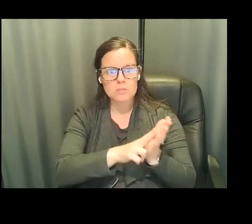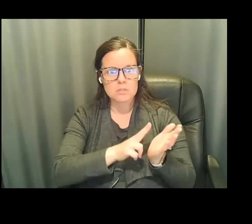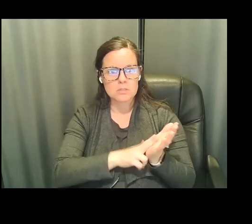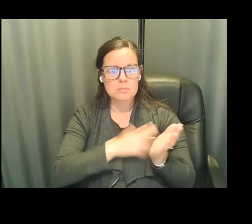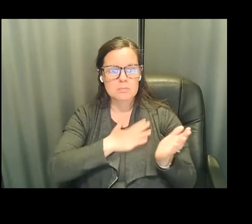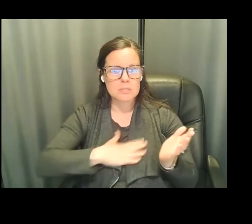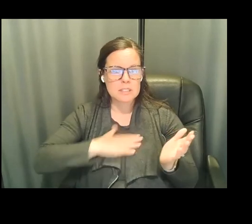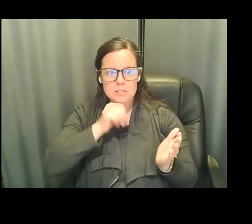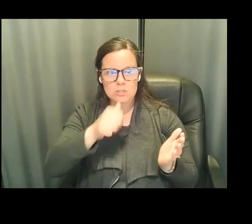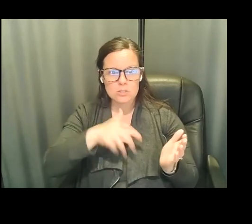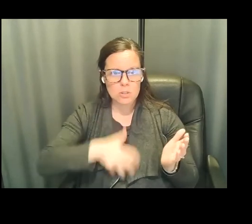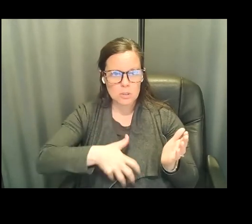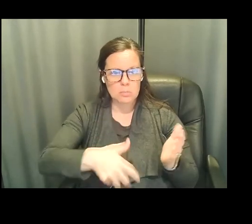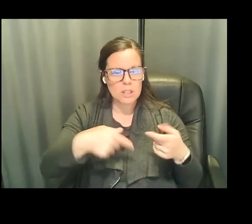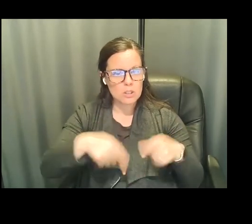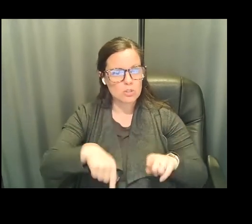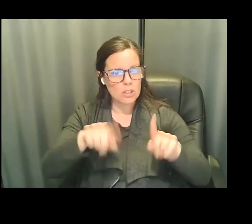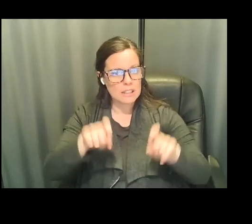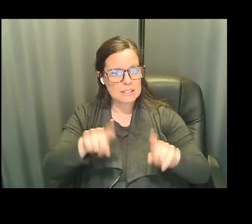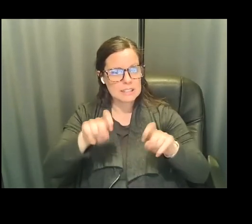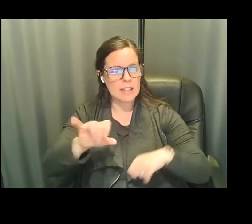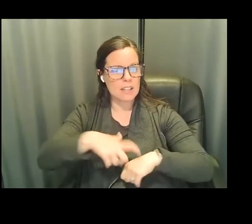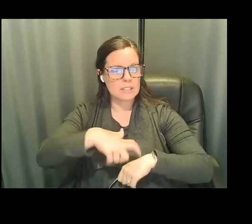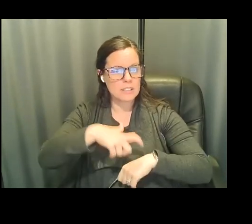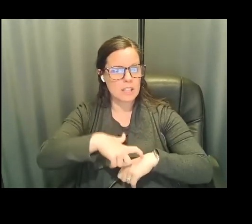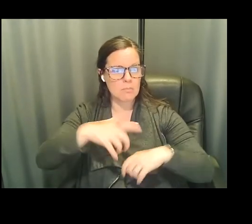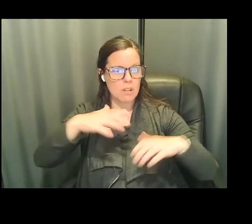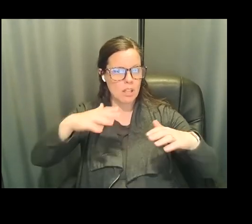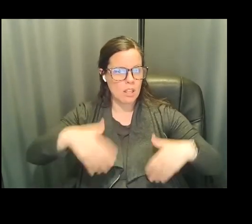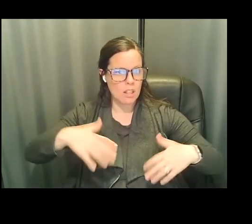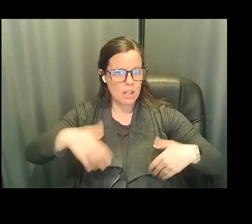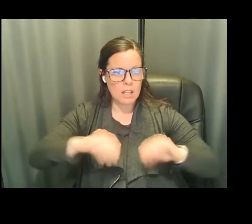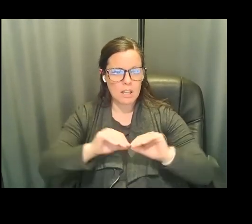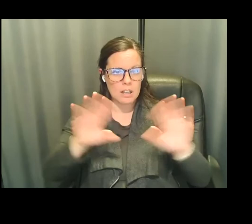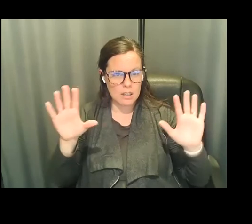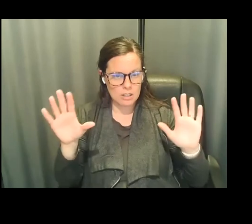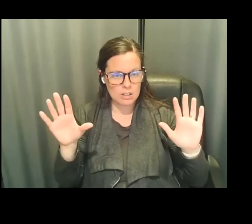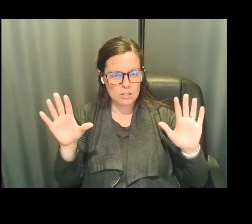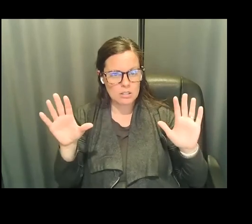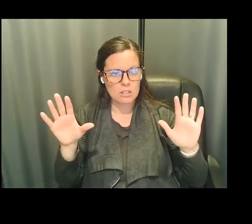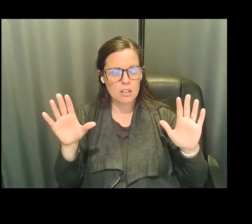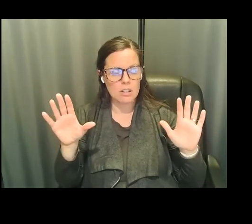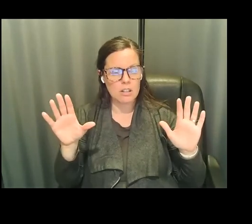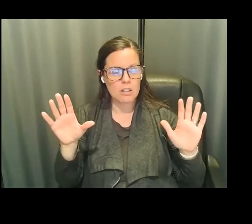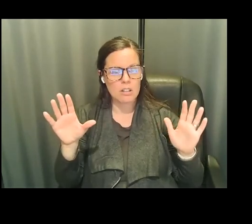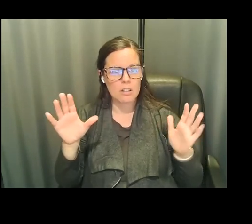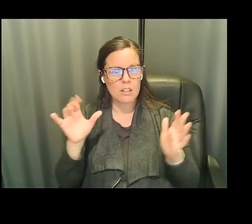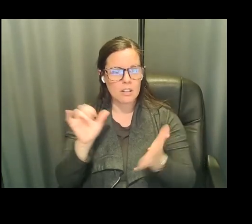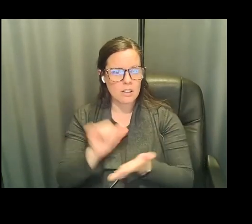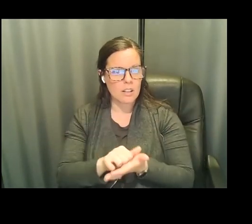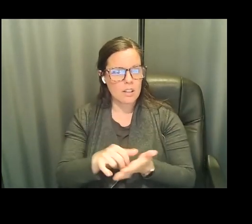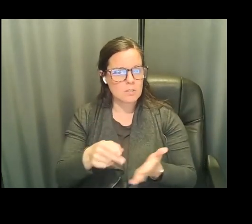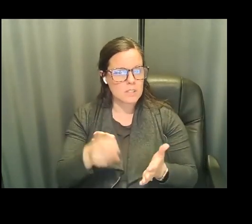pregnant during the testing, because at that time it was not really clear. There was quite a high number of those